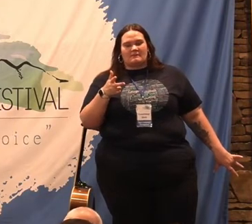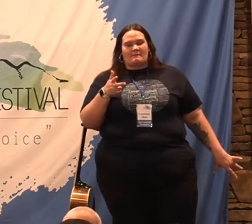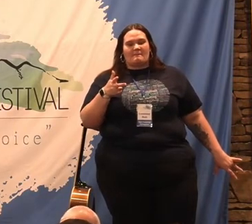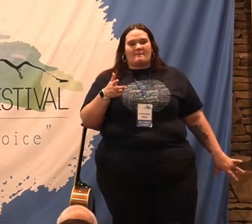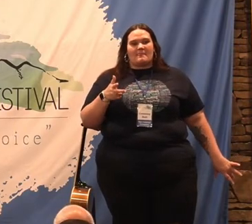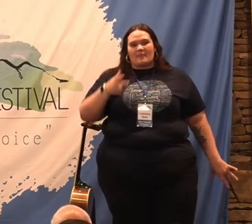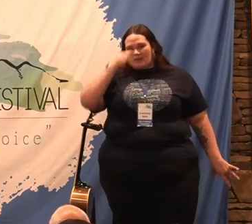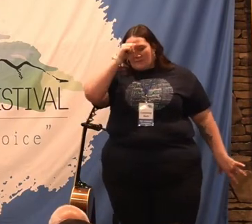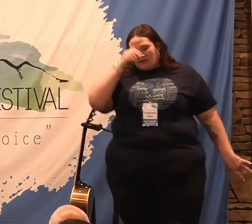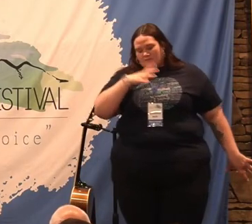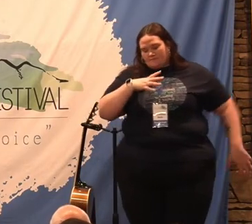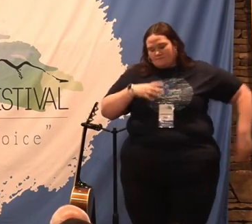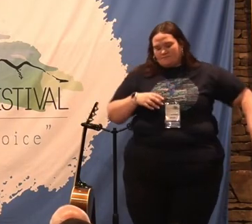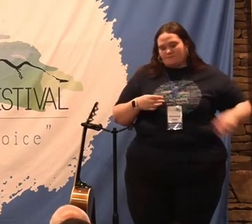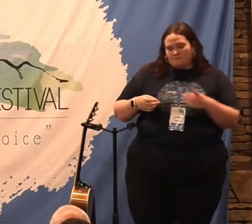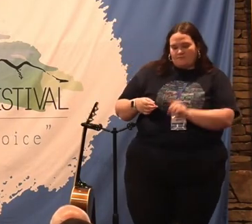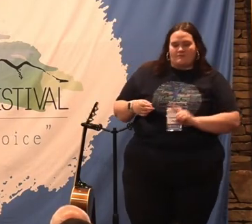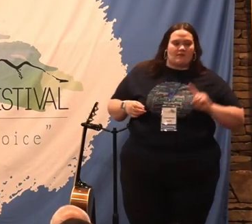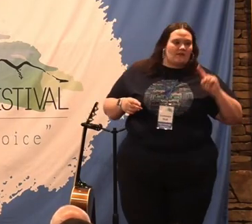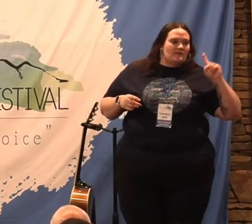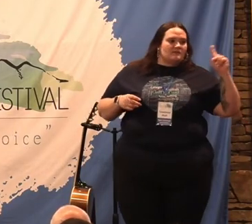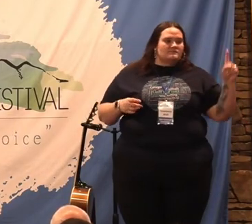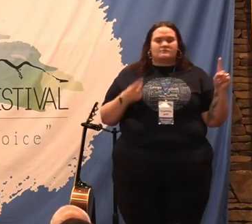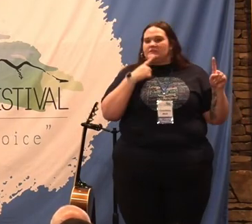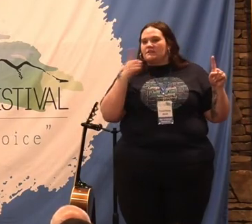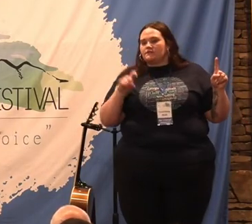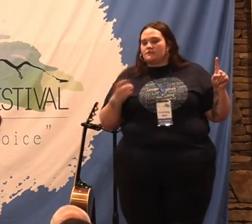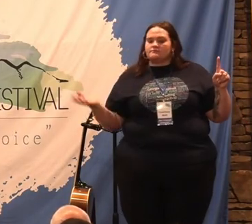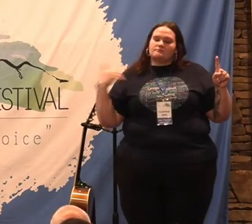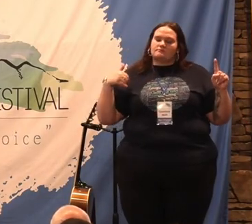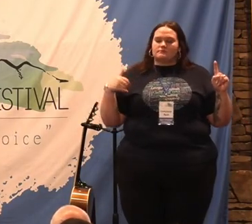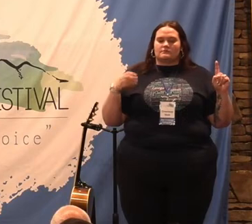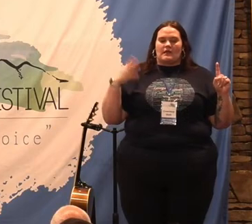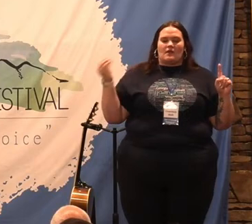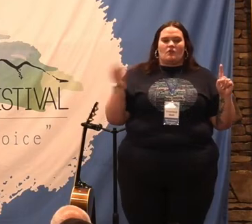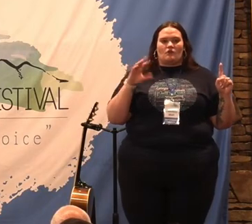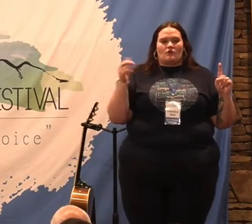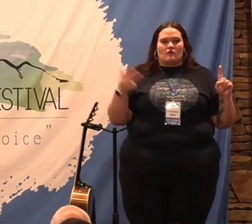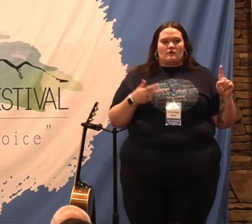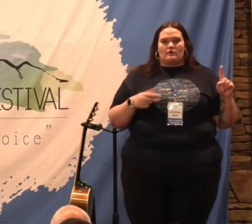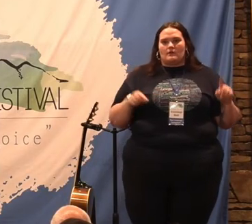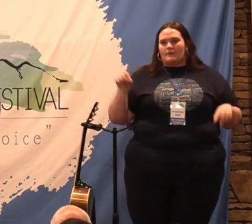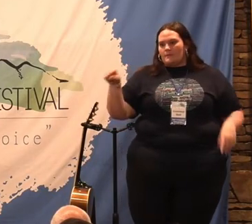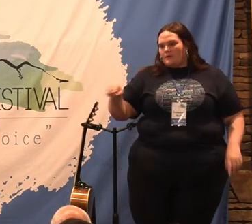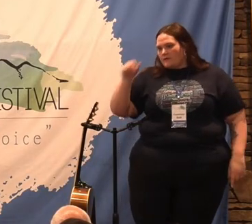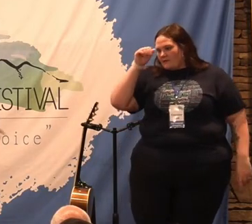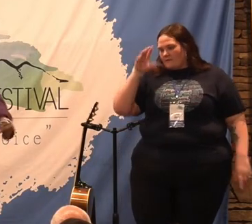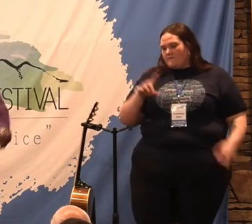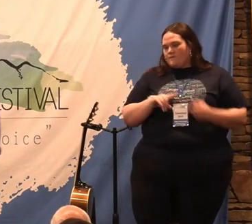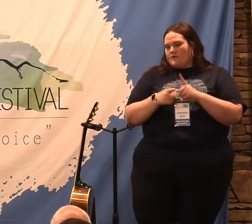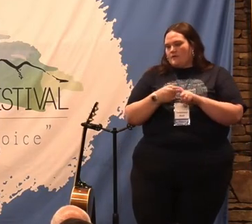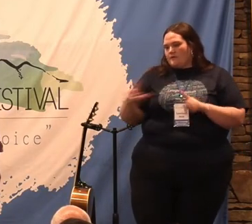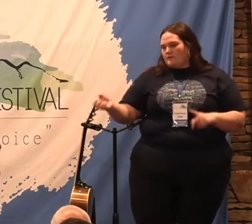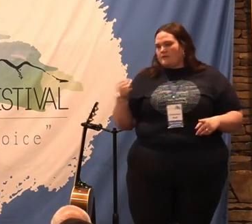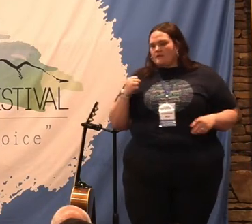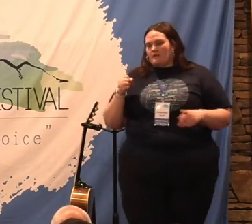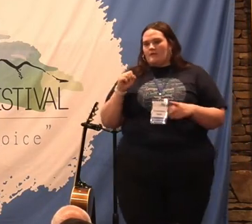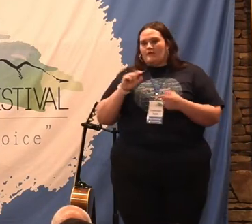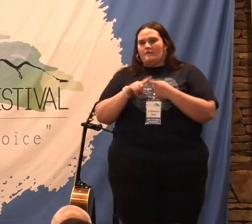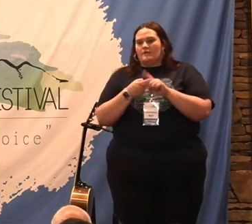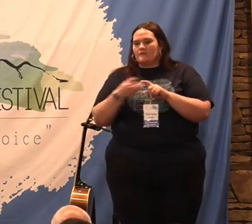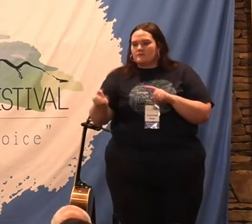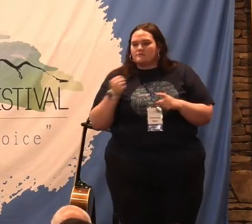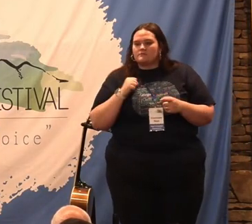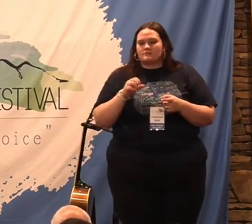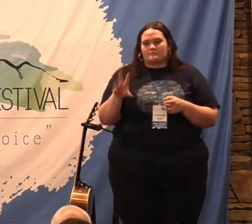He gets out of the car. He orders his friends out of the car. He points and they pick. He points and they pick. He points and they're as afraid